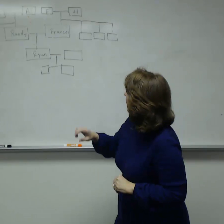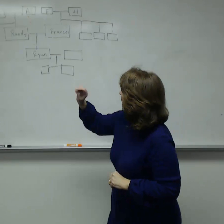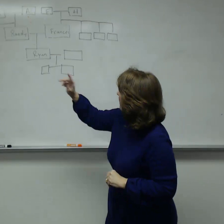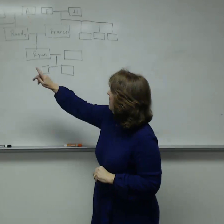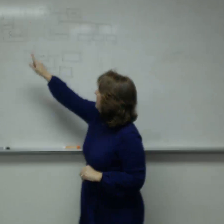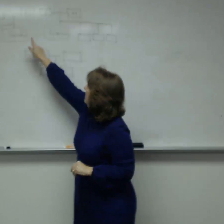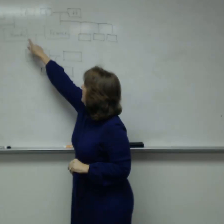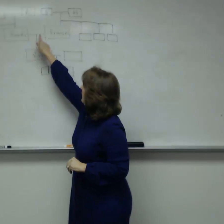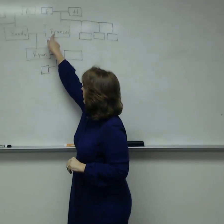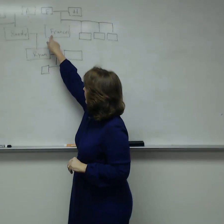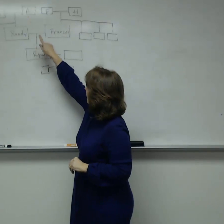Okay.